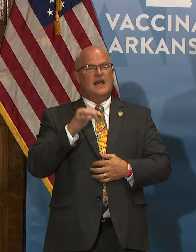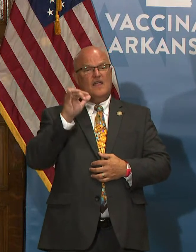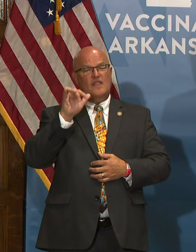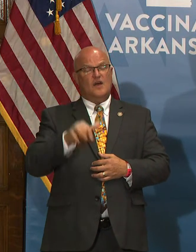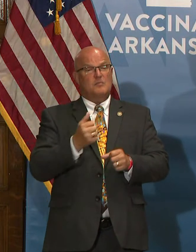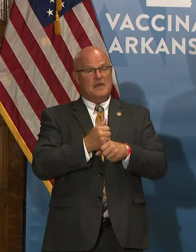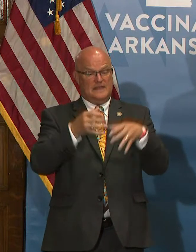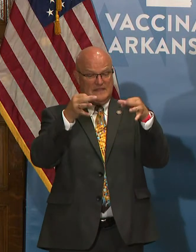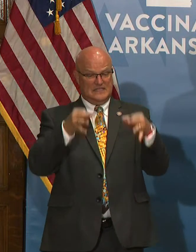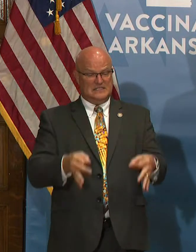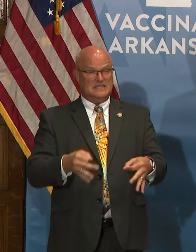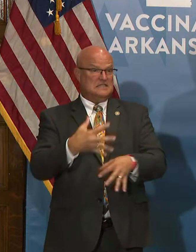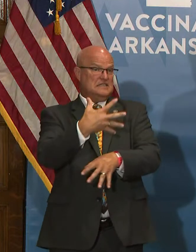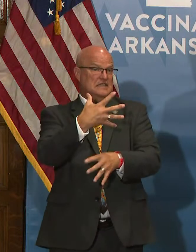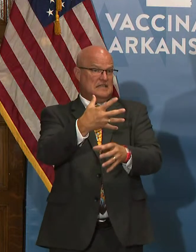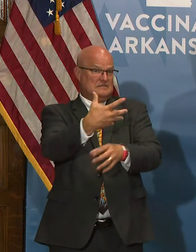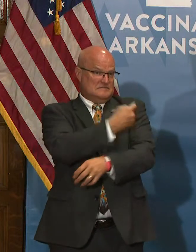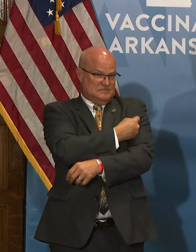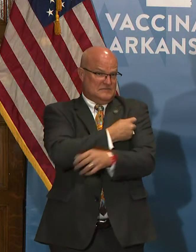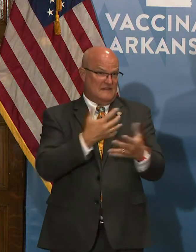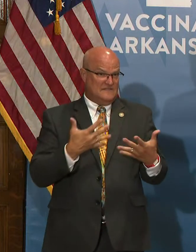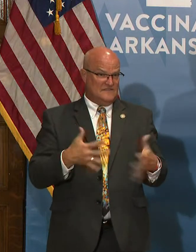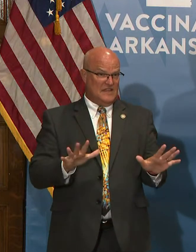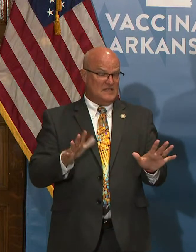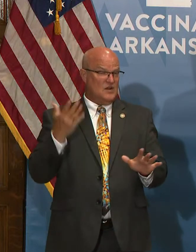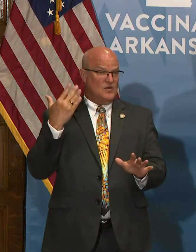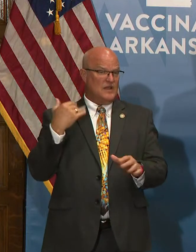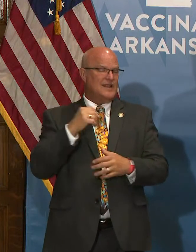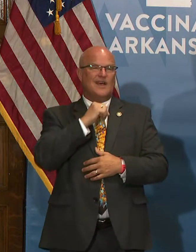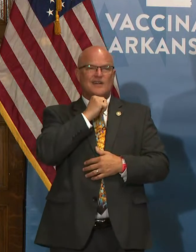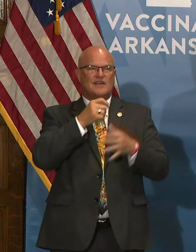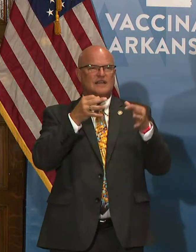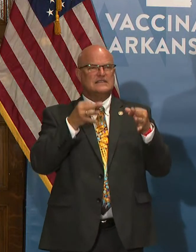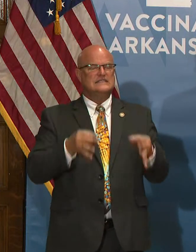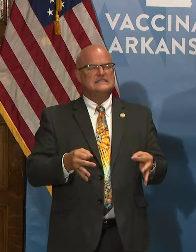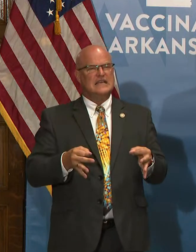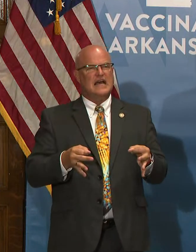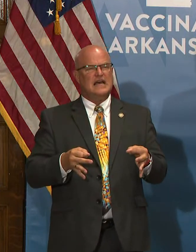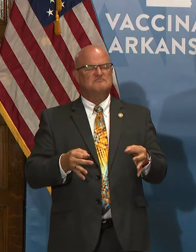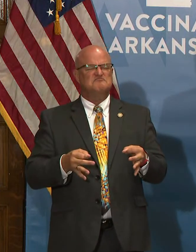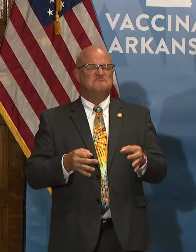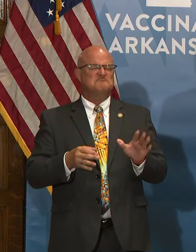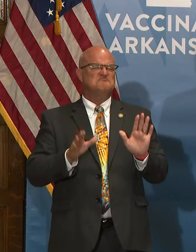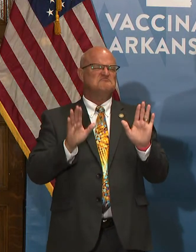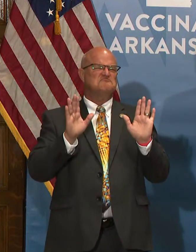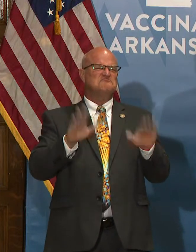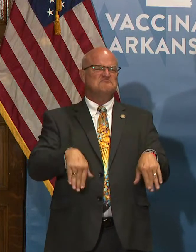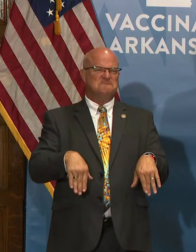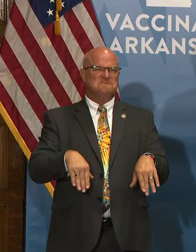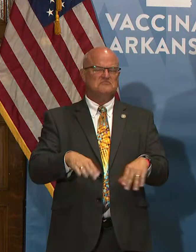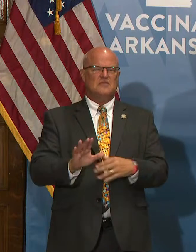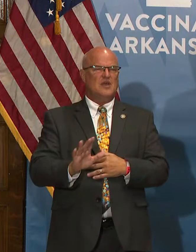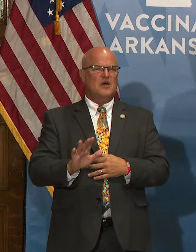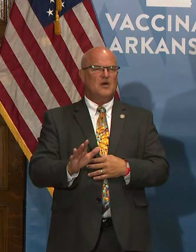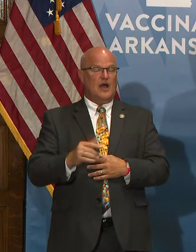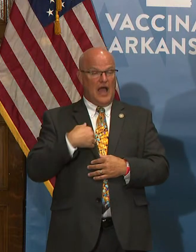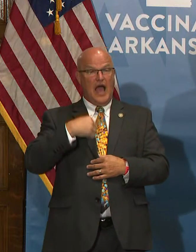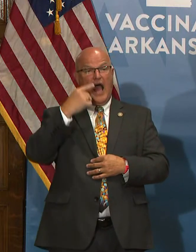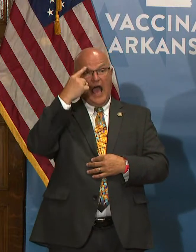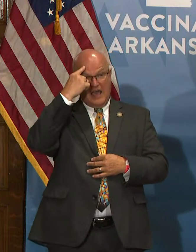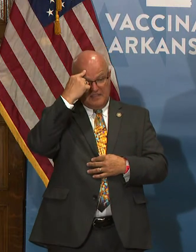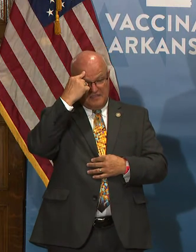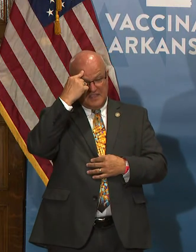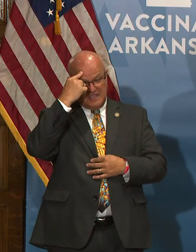Those that made the decision to get the vaccination are not going to decide, well, we don't want the booster shot then. I think it'll